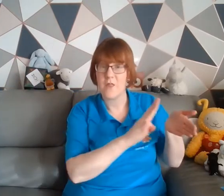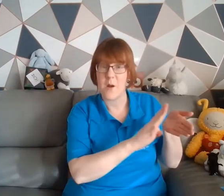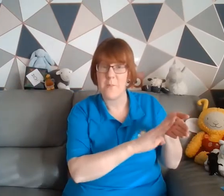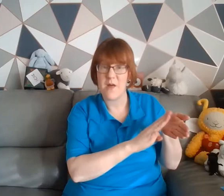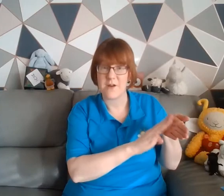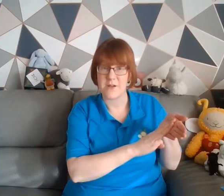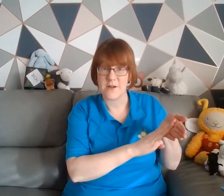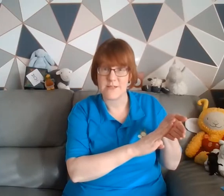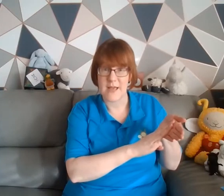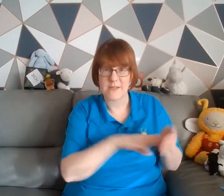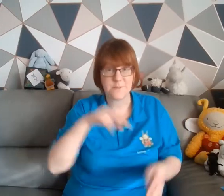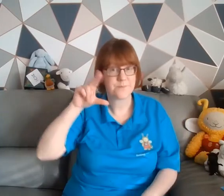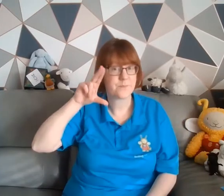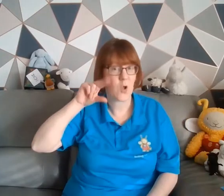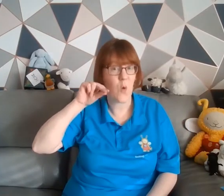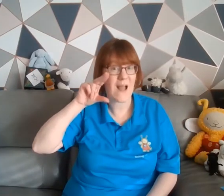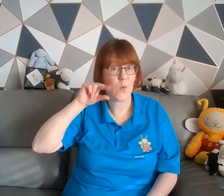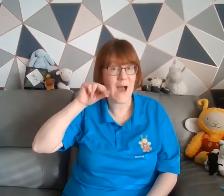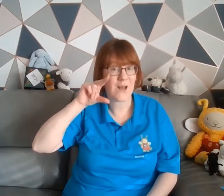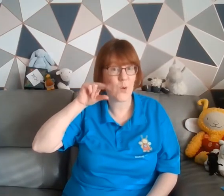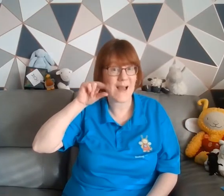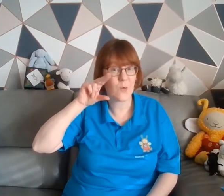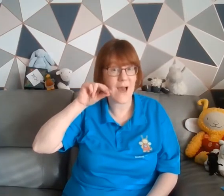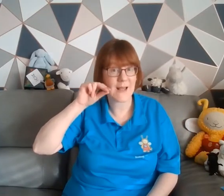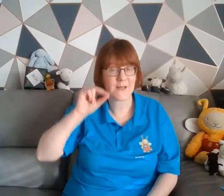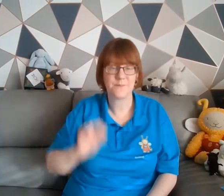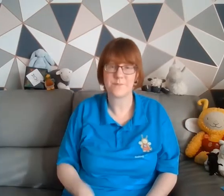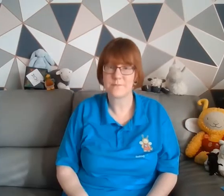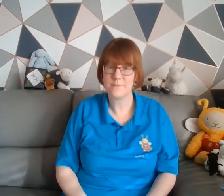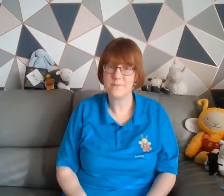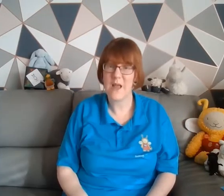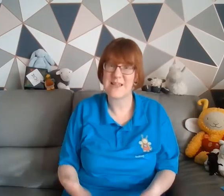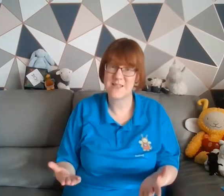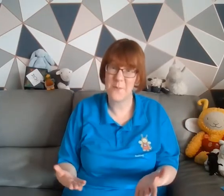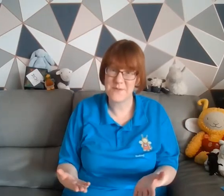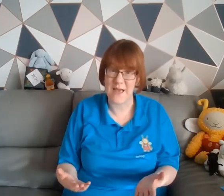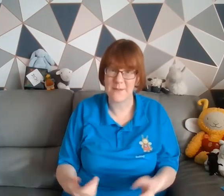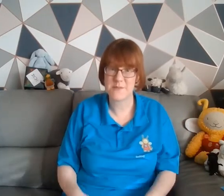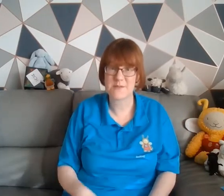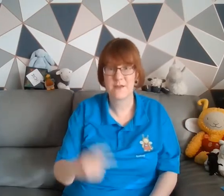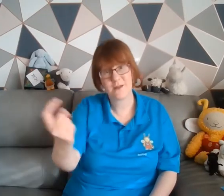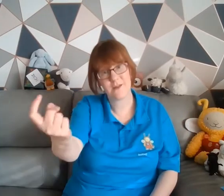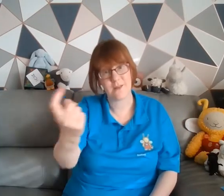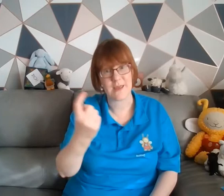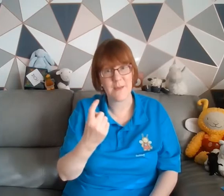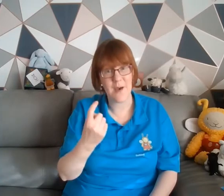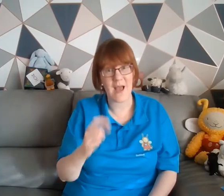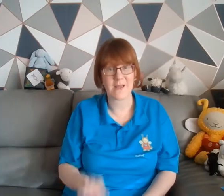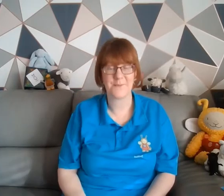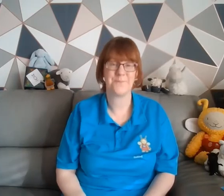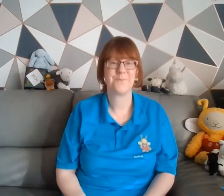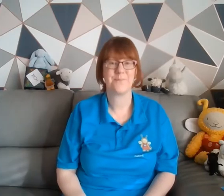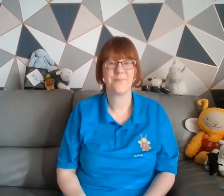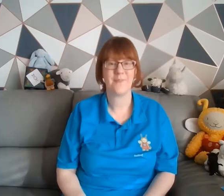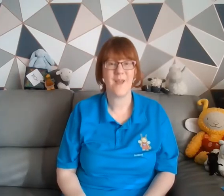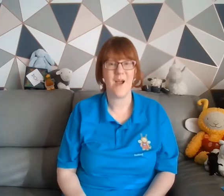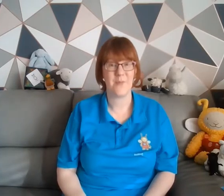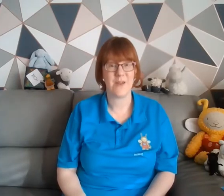Their mother duck said, quack, quack, quack, quack. And sometimes they came back. Are we ready